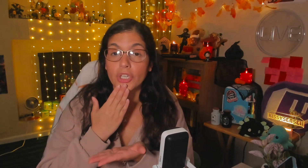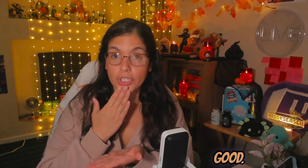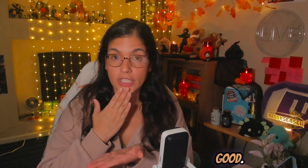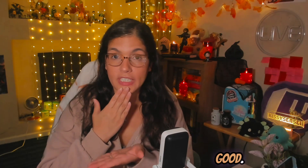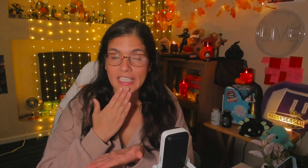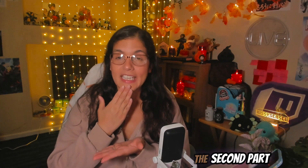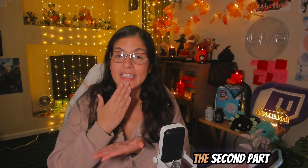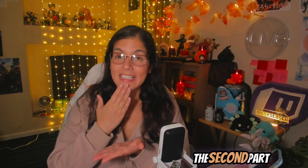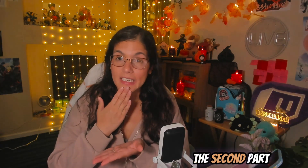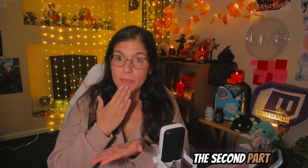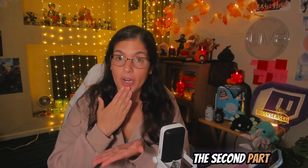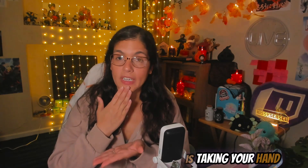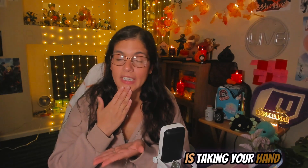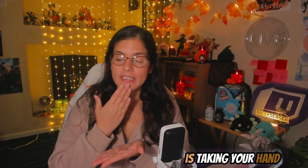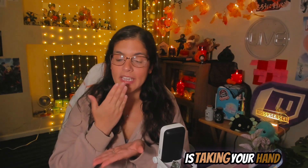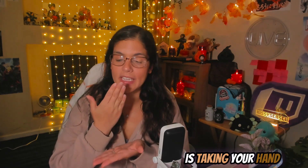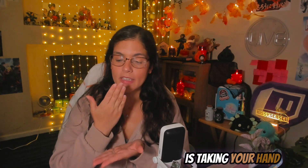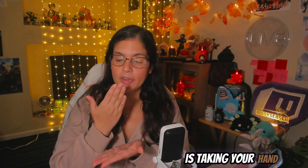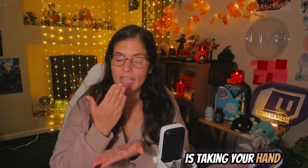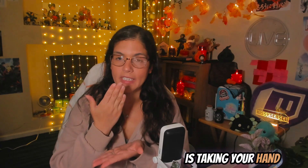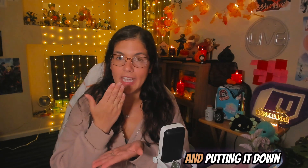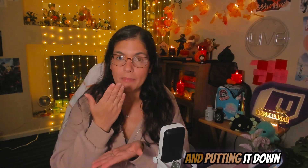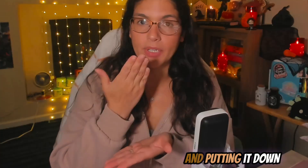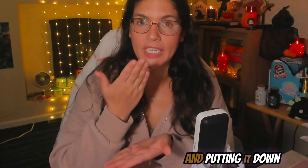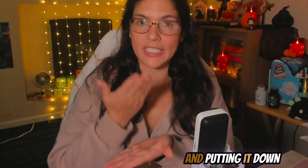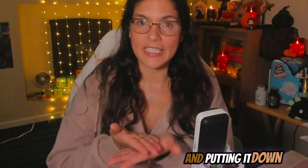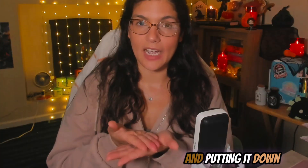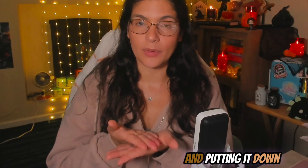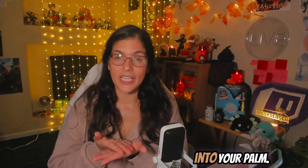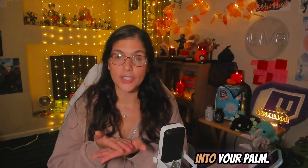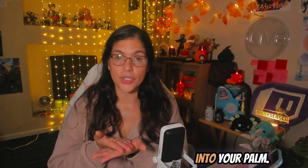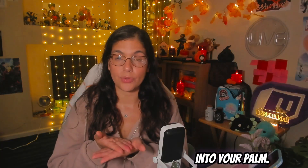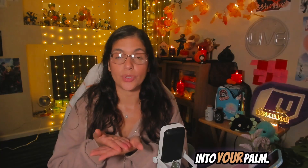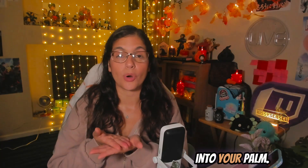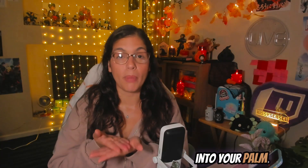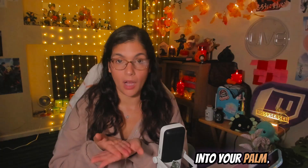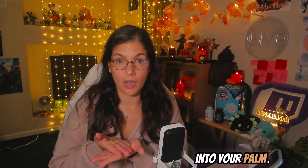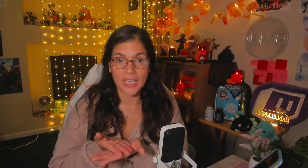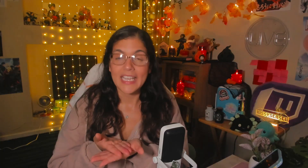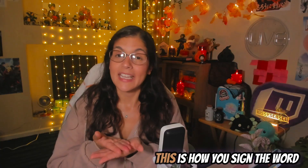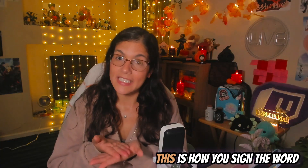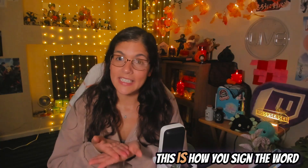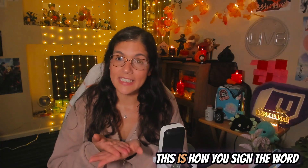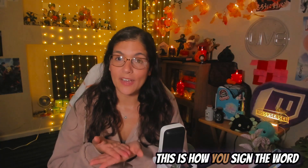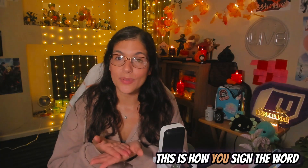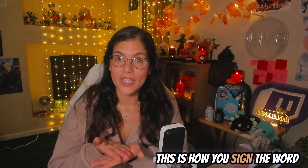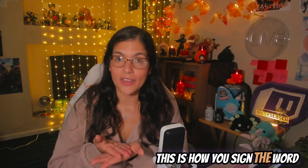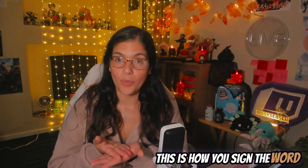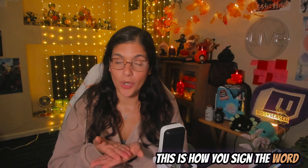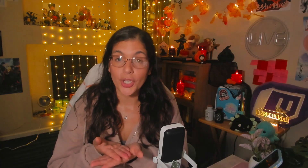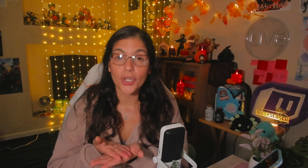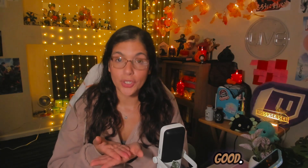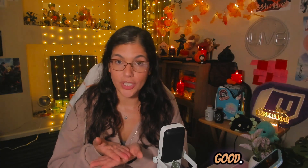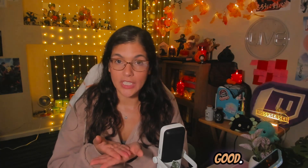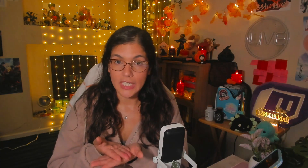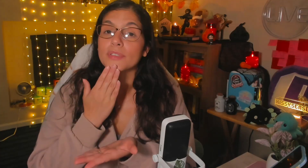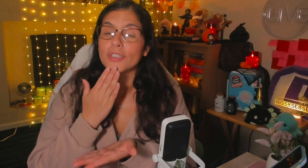good. The second part is taking your hand and putting it down into your palm. This is how you sign the word good.